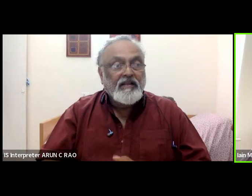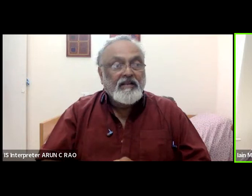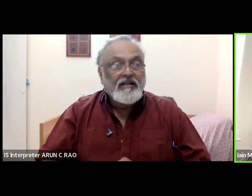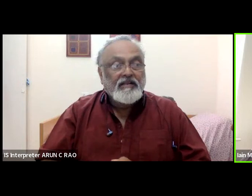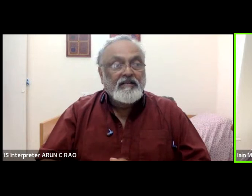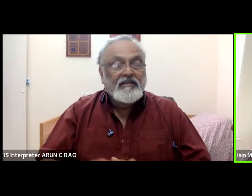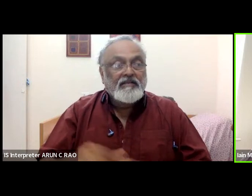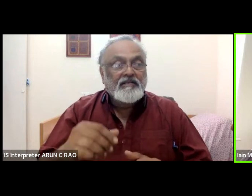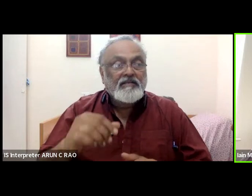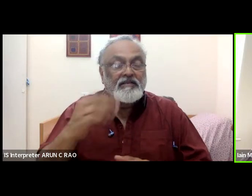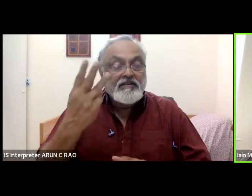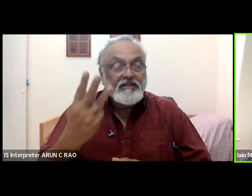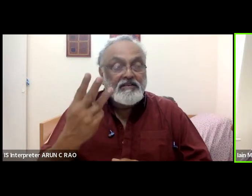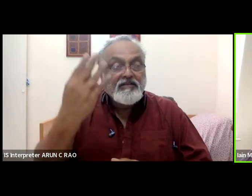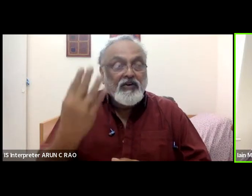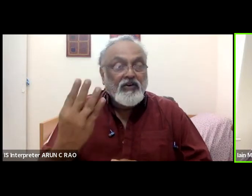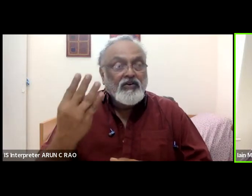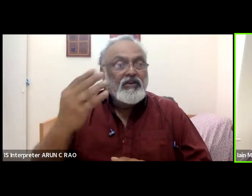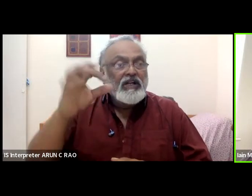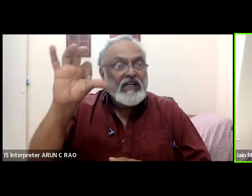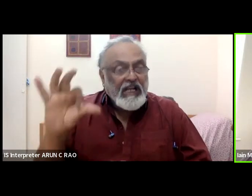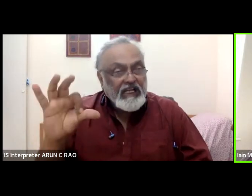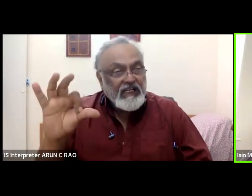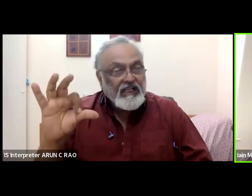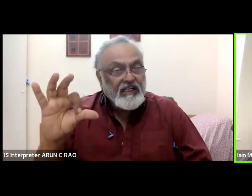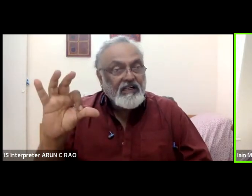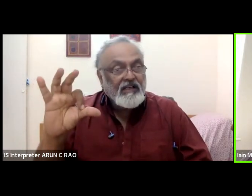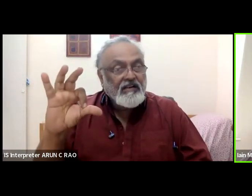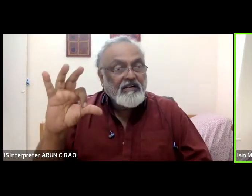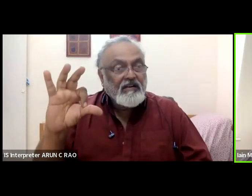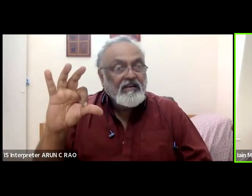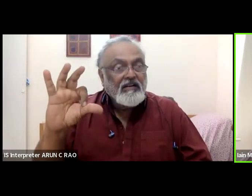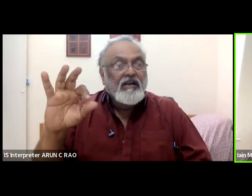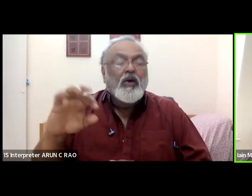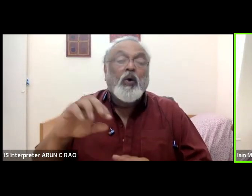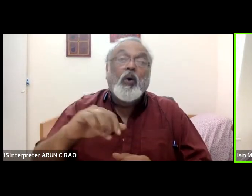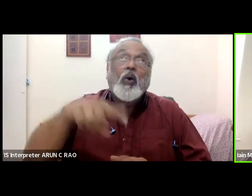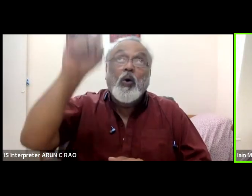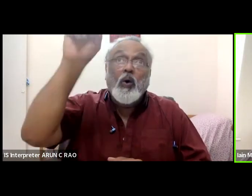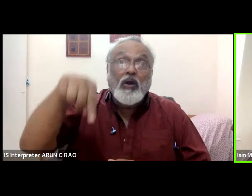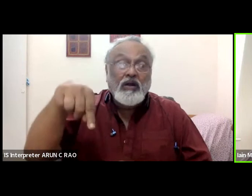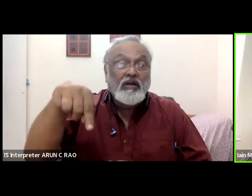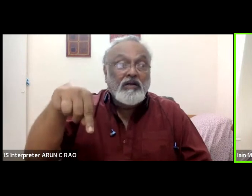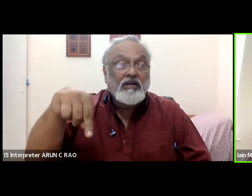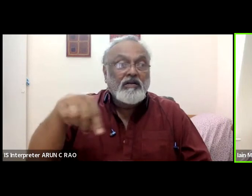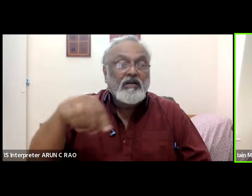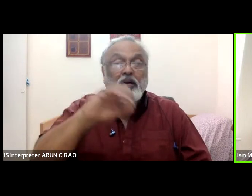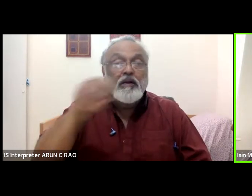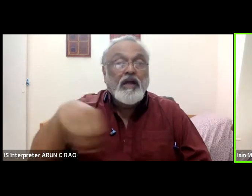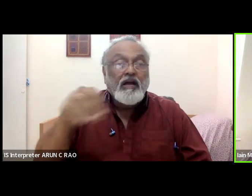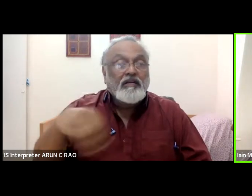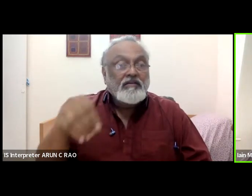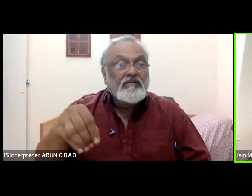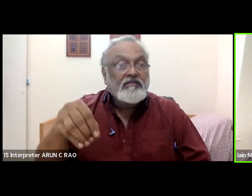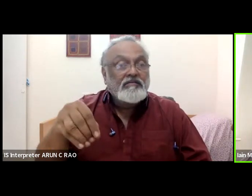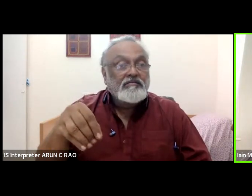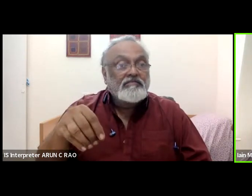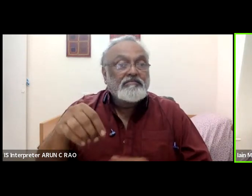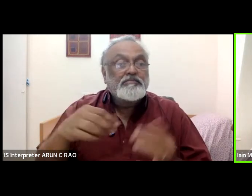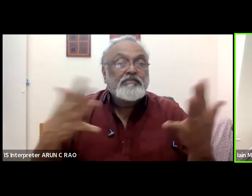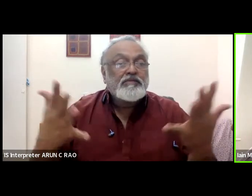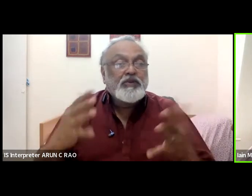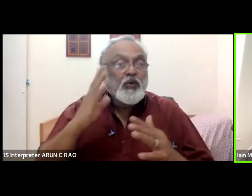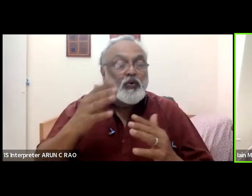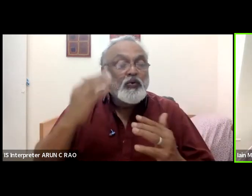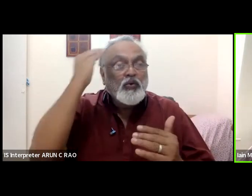it Article 4? Is it Article 9? Is it all of the above, or is it none of the above? There